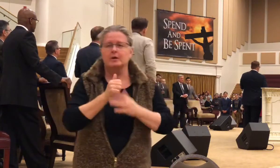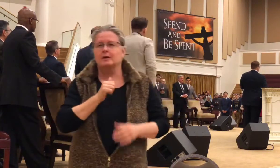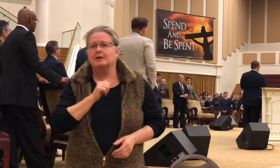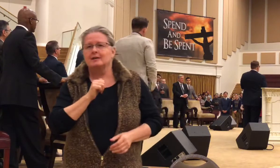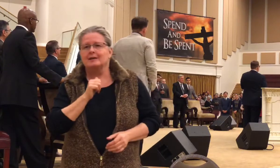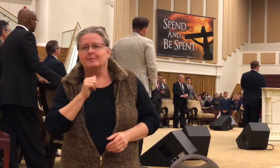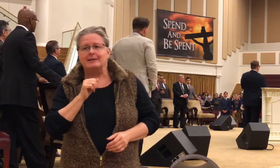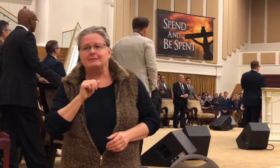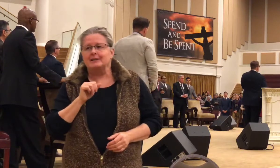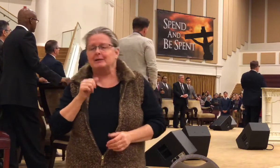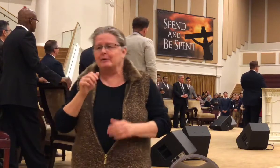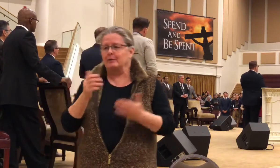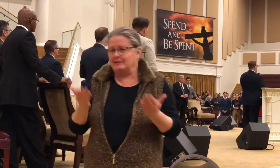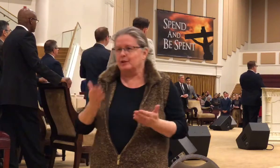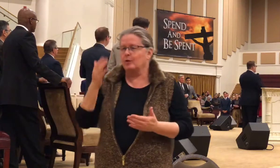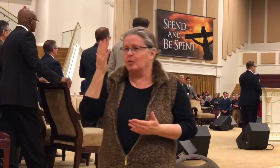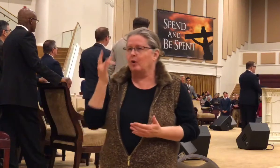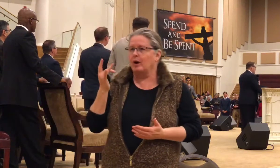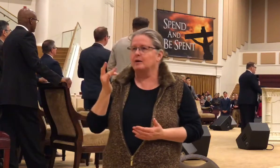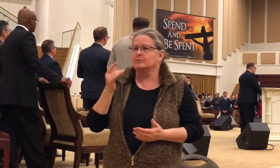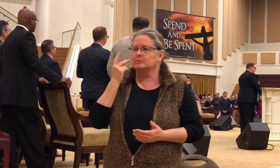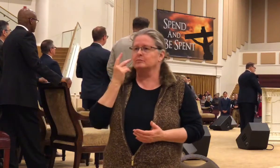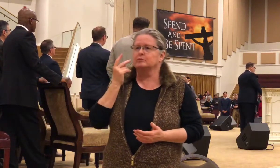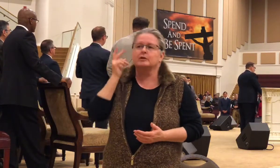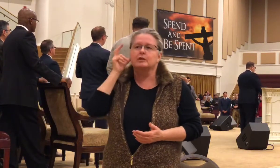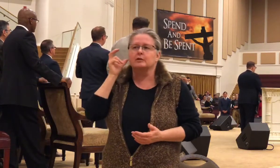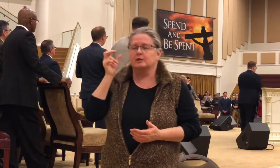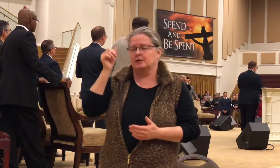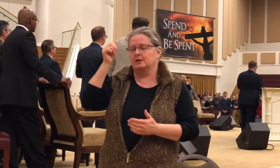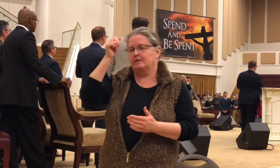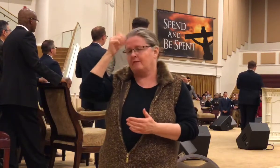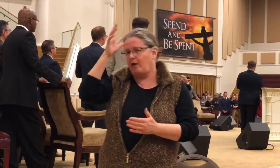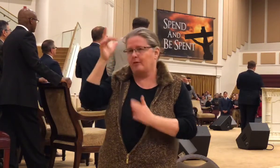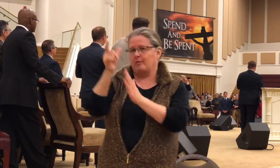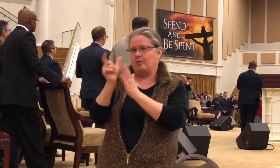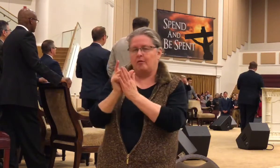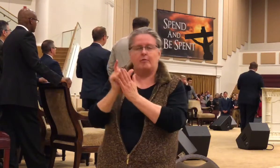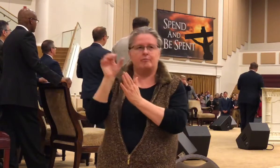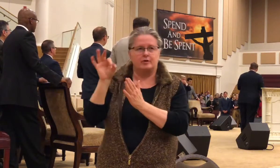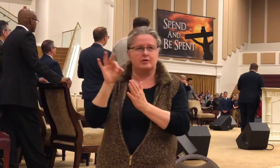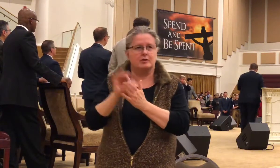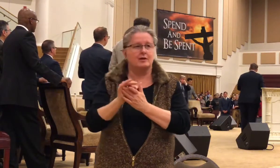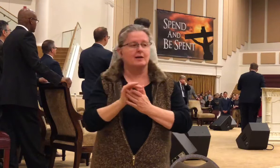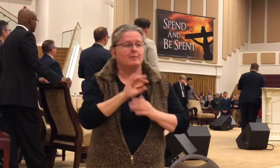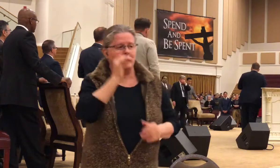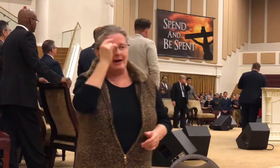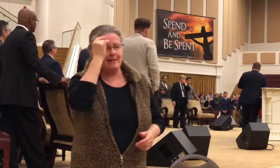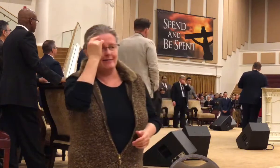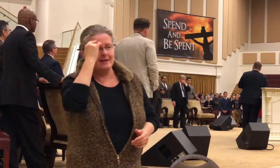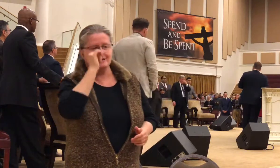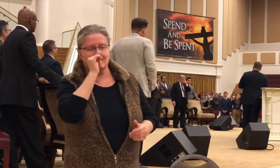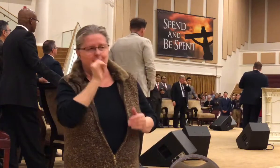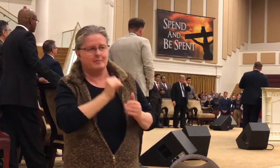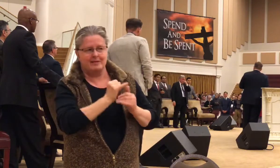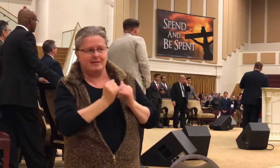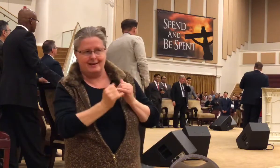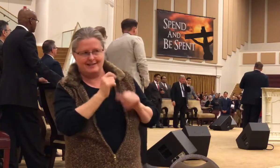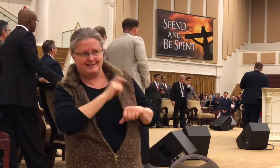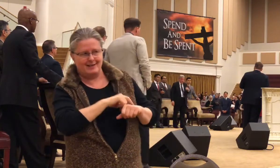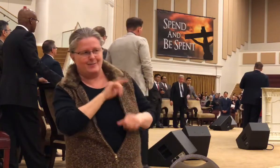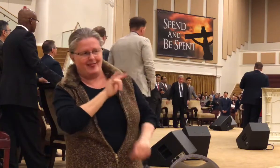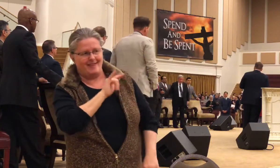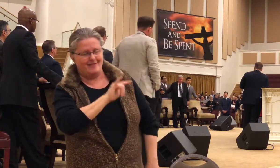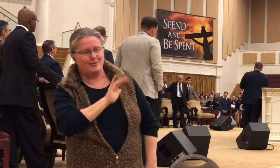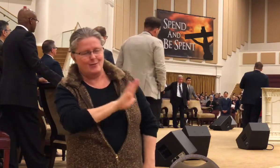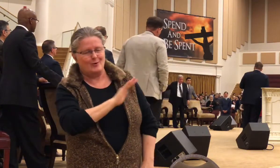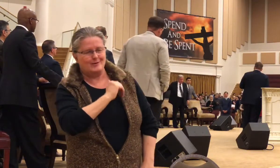job description. This is about an anointing on his life. And I got a feeling this isn't going to be the only time. Brother Jesse, we love you. We